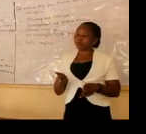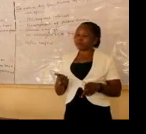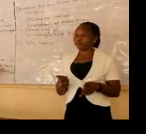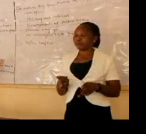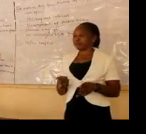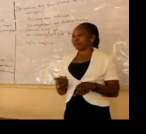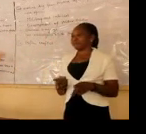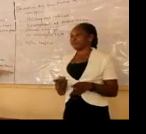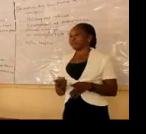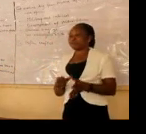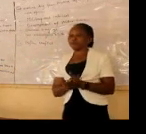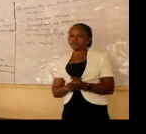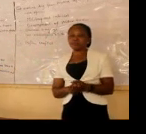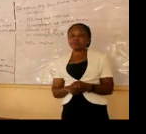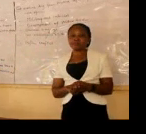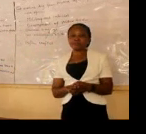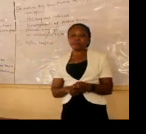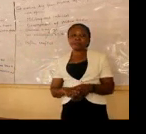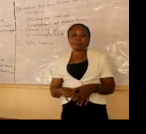principles, etc.